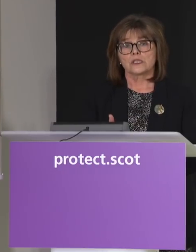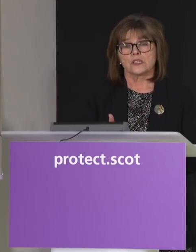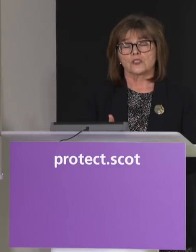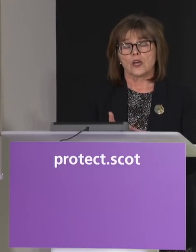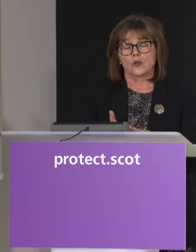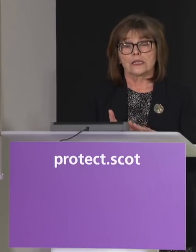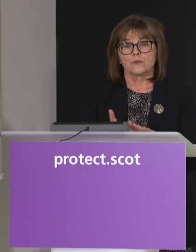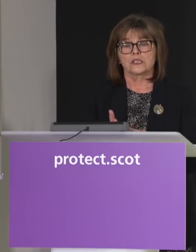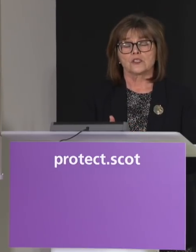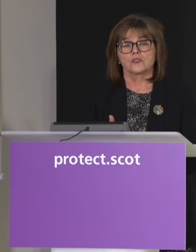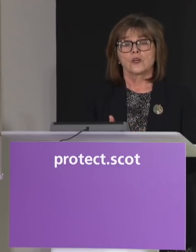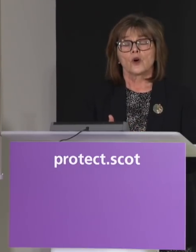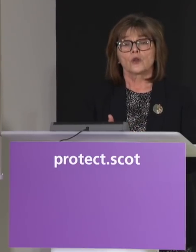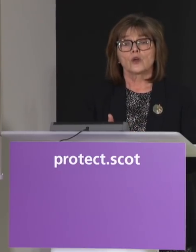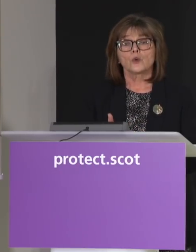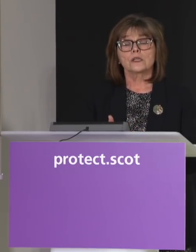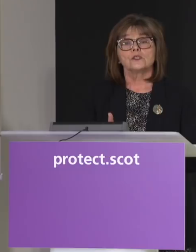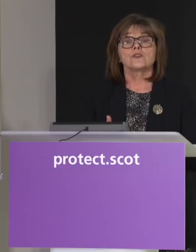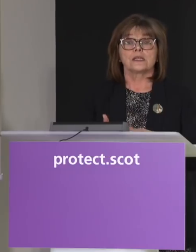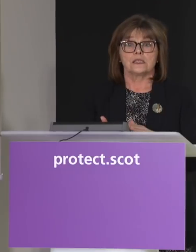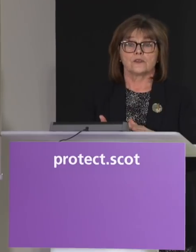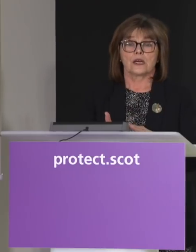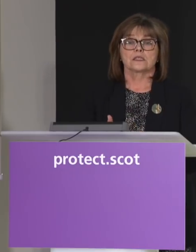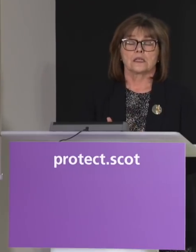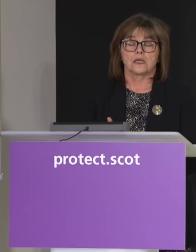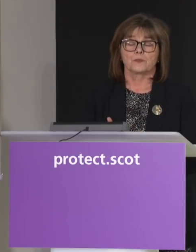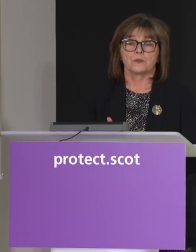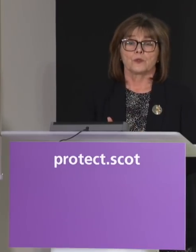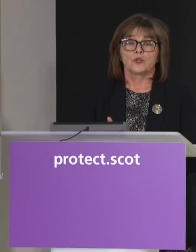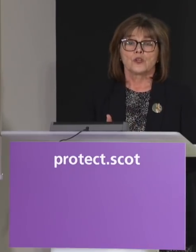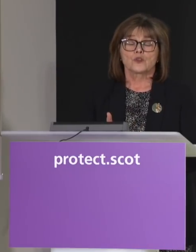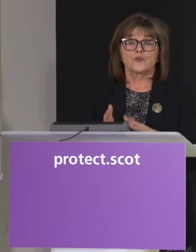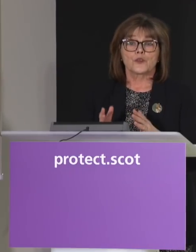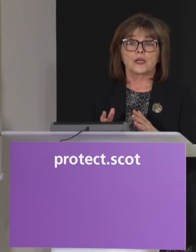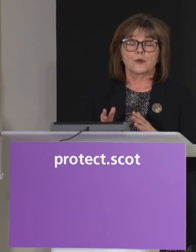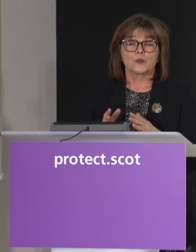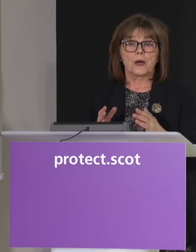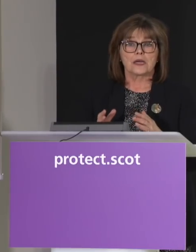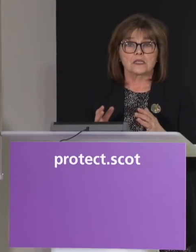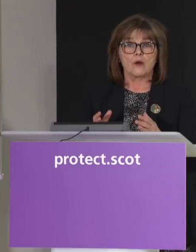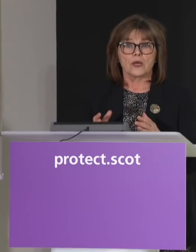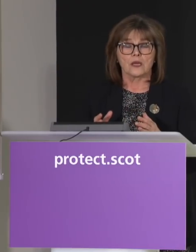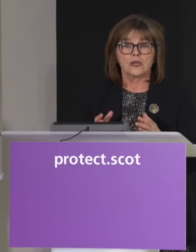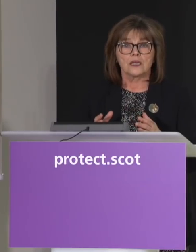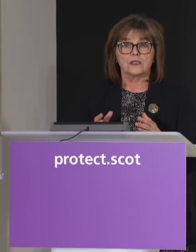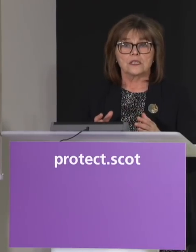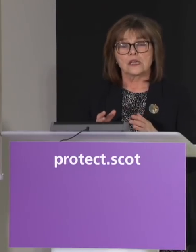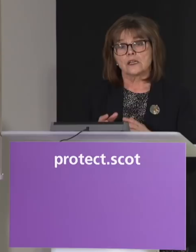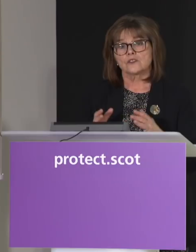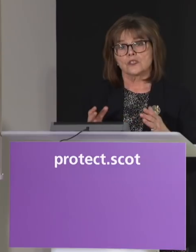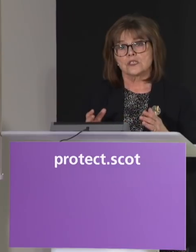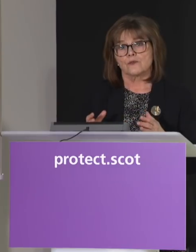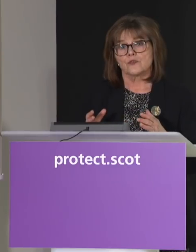hourly limitation on how quickly you then need to vaccinate people. So if you think about the packs coming in